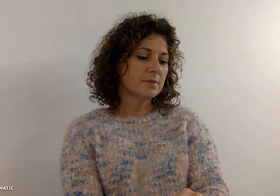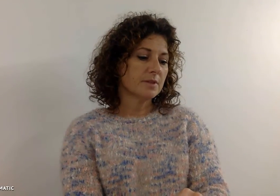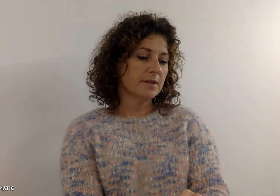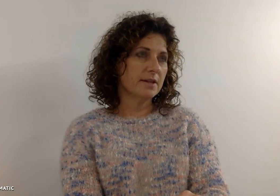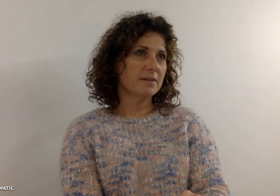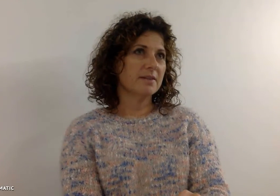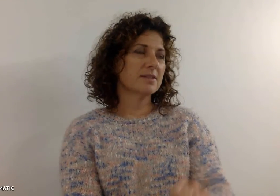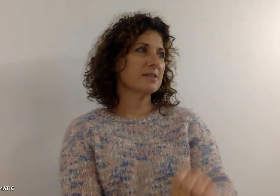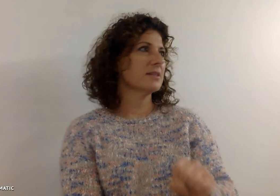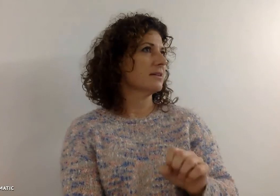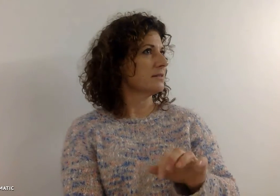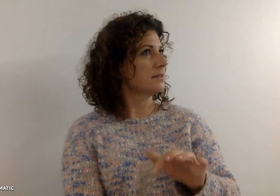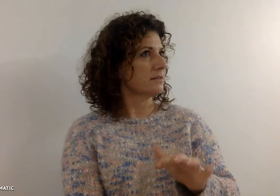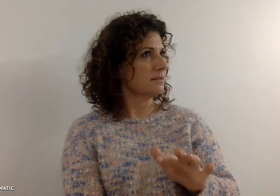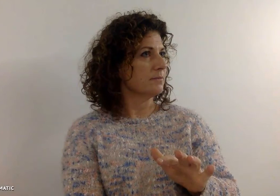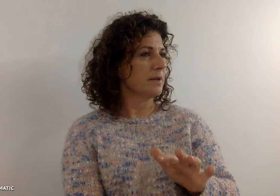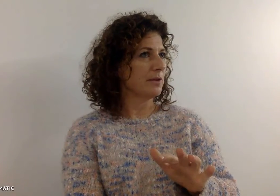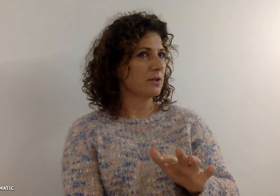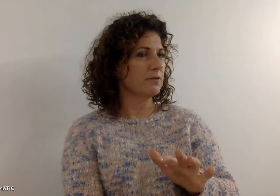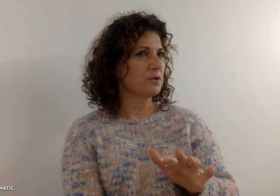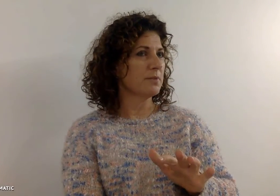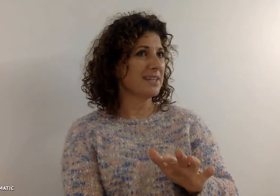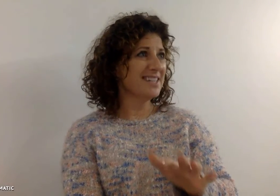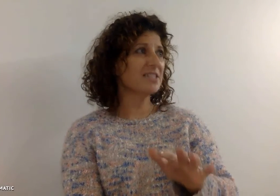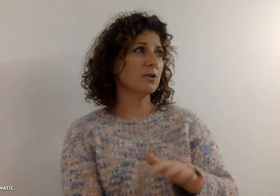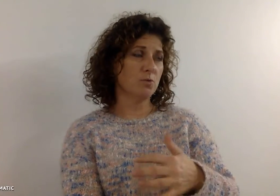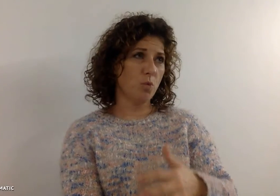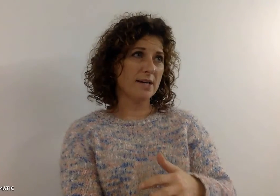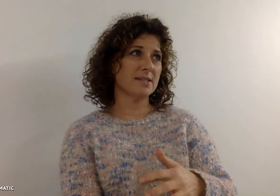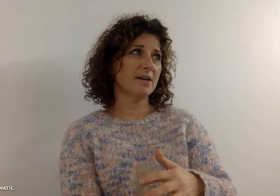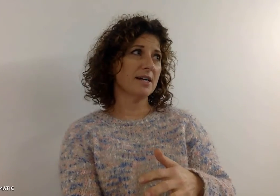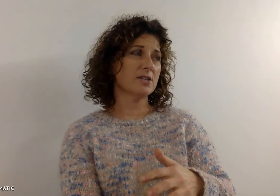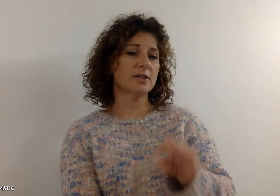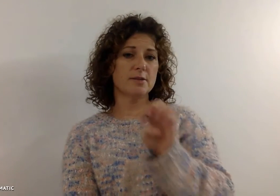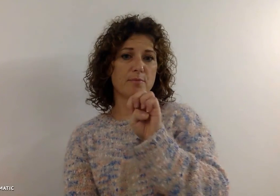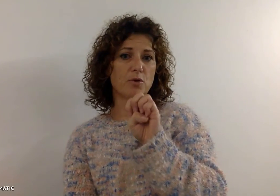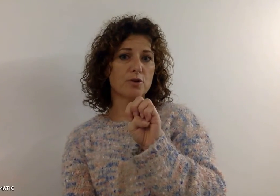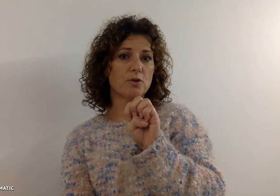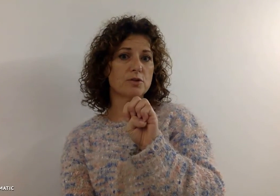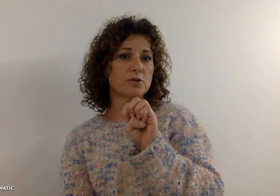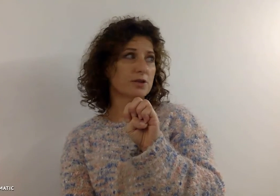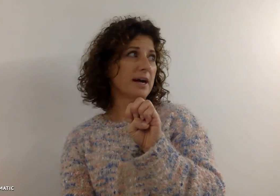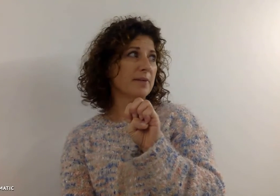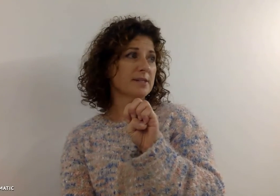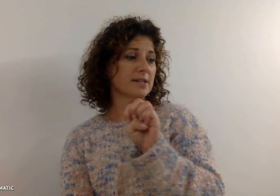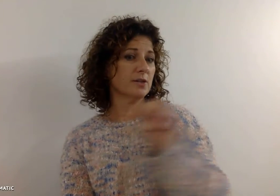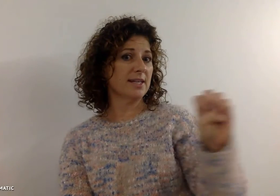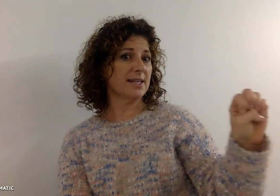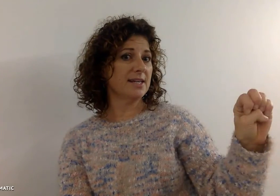And then this is maybe a little confusing, but east and west are actually, they both go to your dominant side. So like